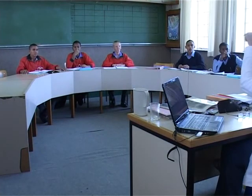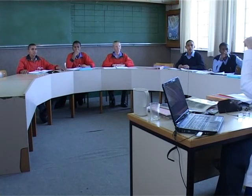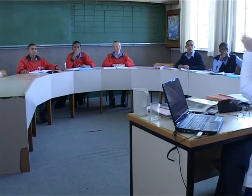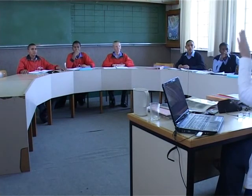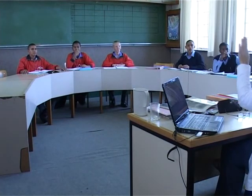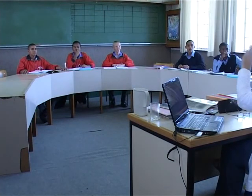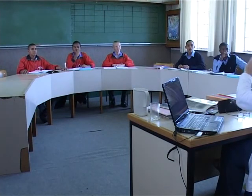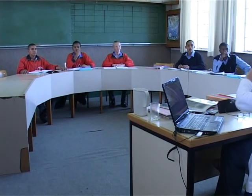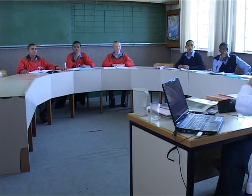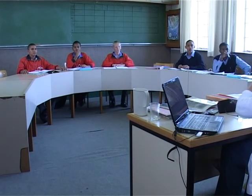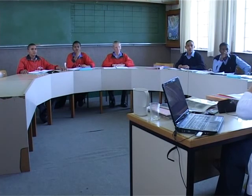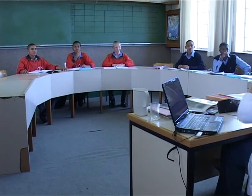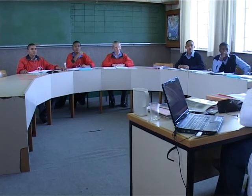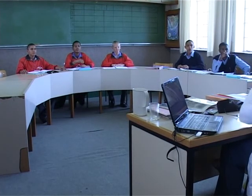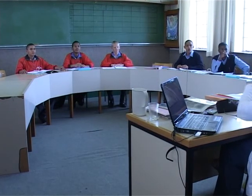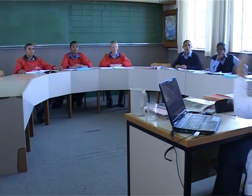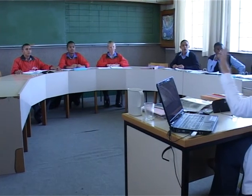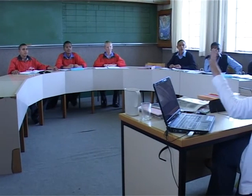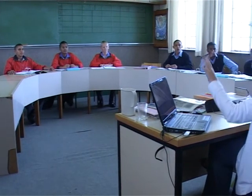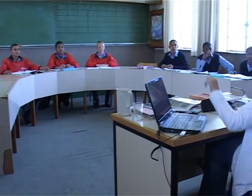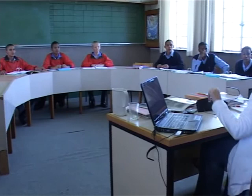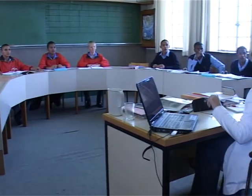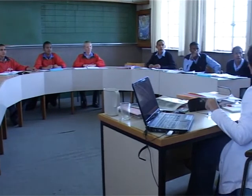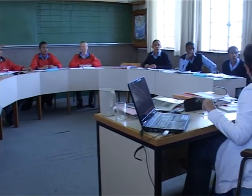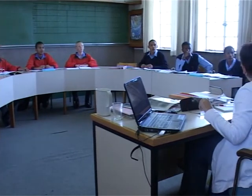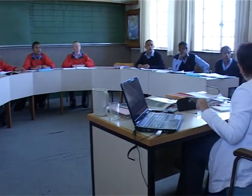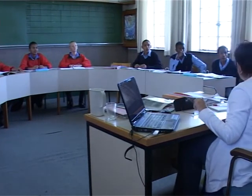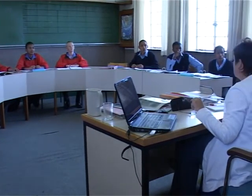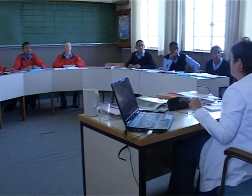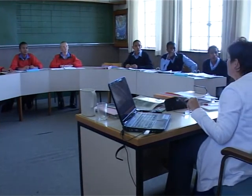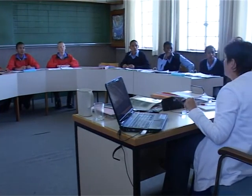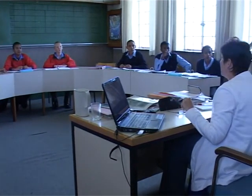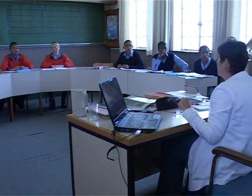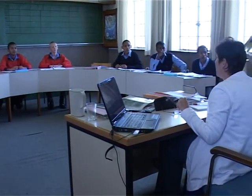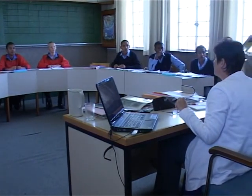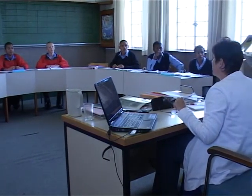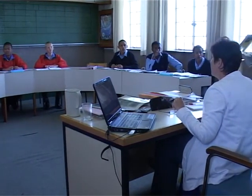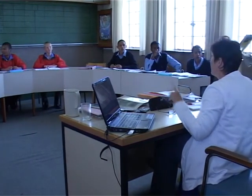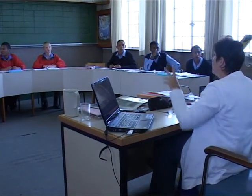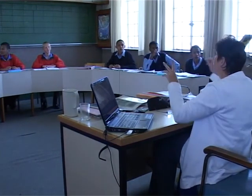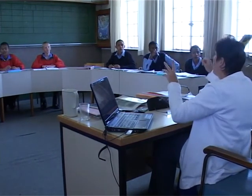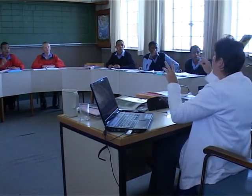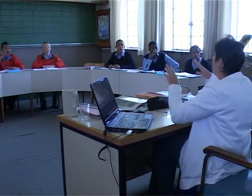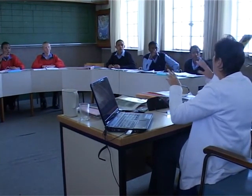Education is empowerment. The youth is our future. Ever heard of these sayings?